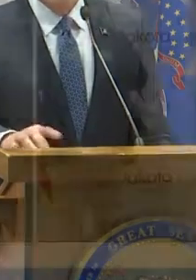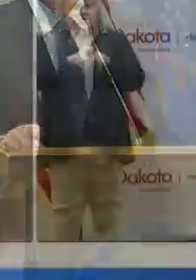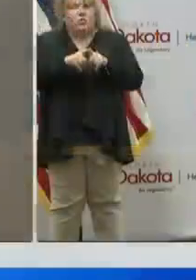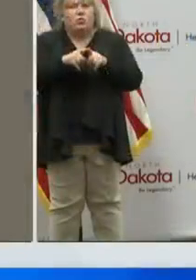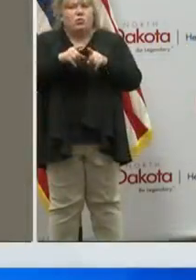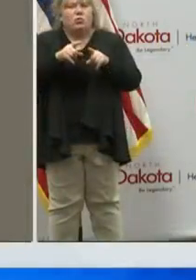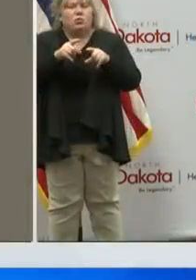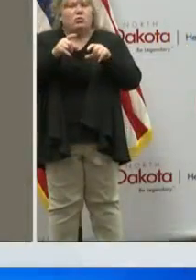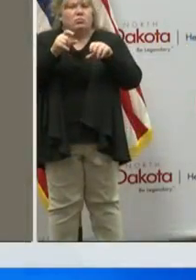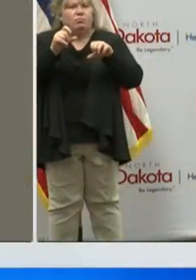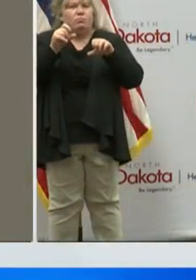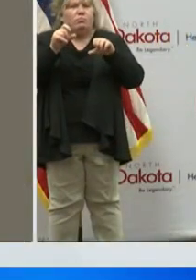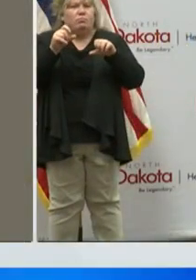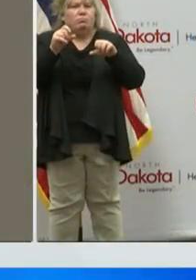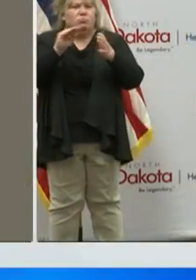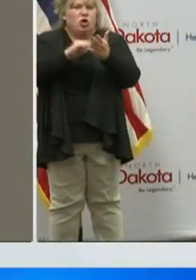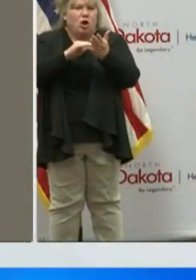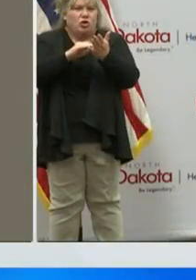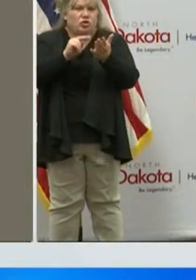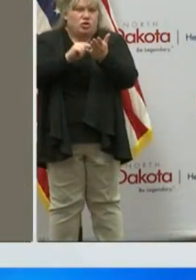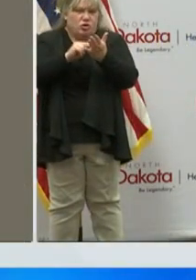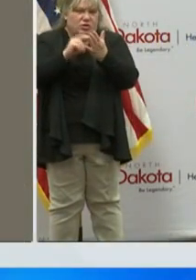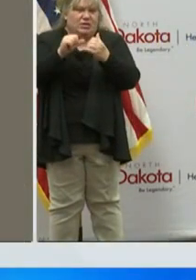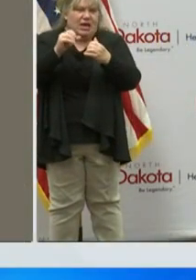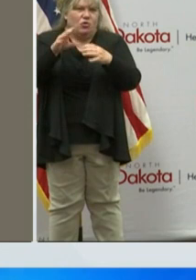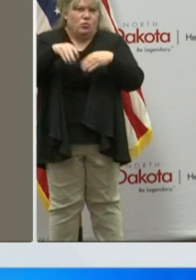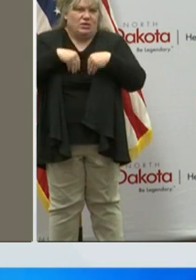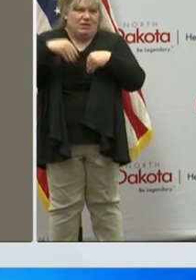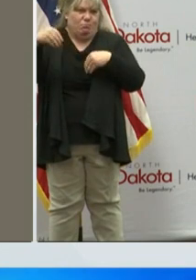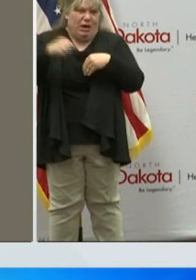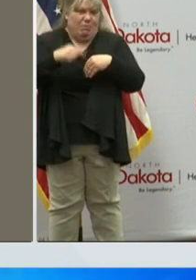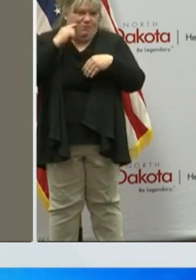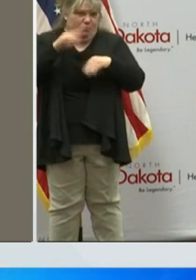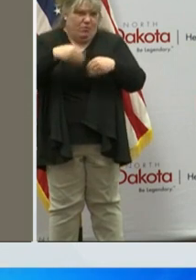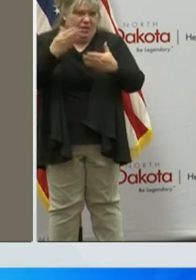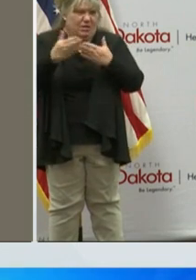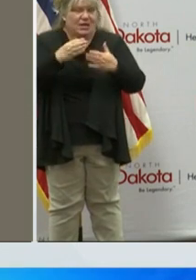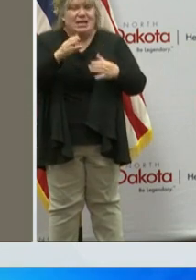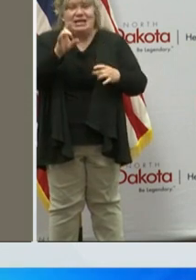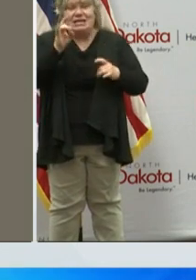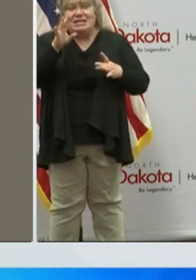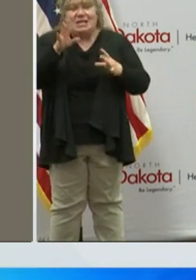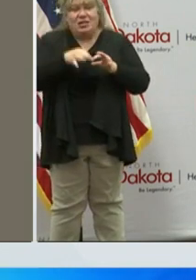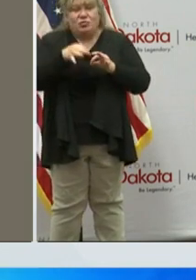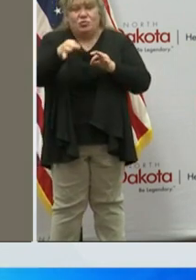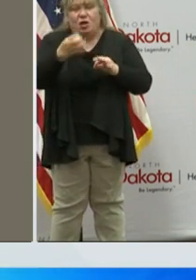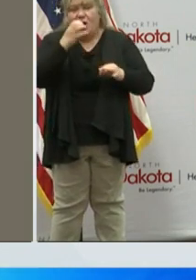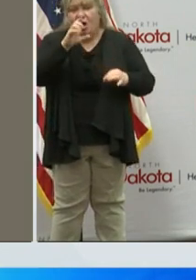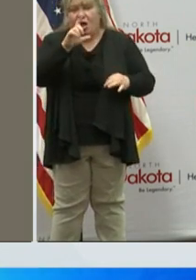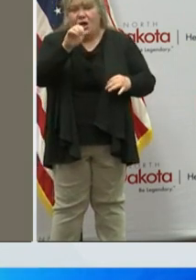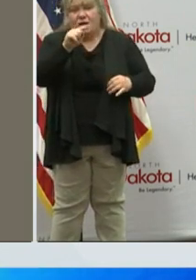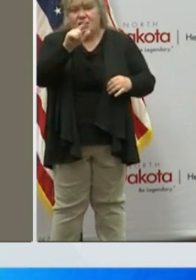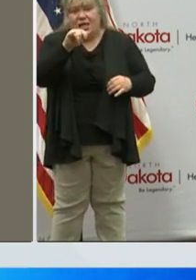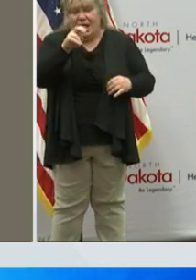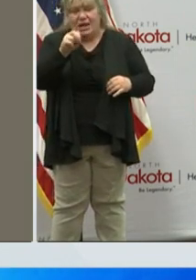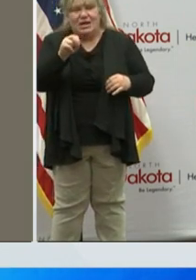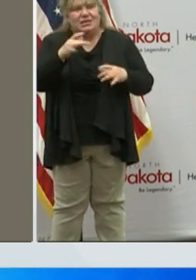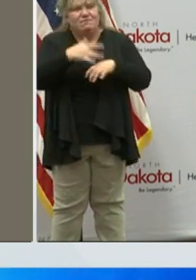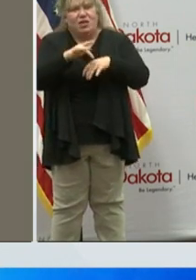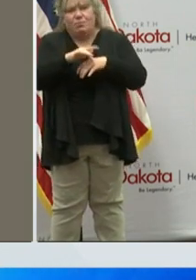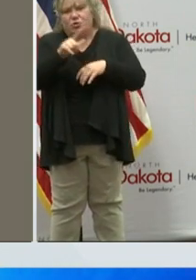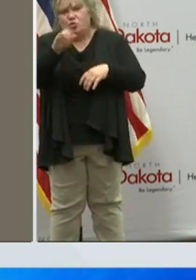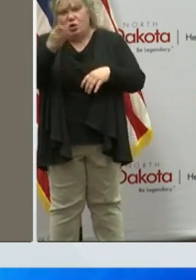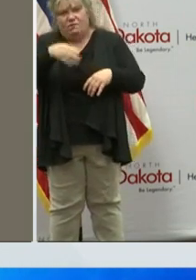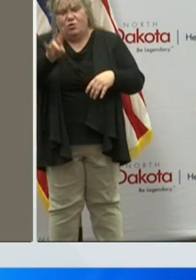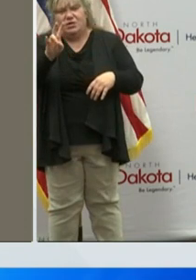ever. The Disaster Distress Help Hotline is a 24/7, 365-day-a-year hotline